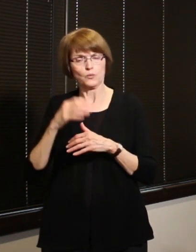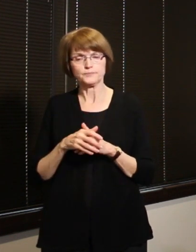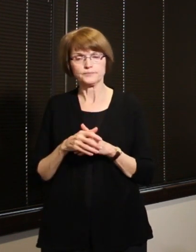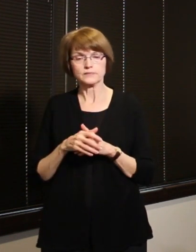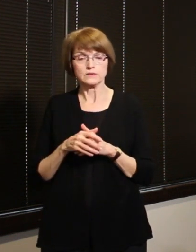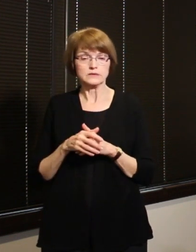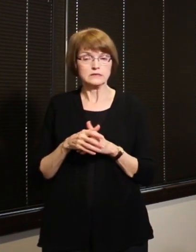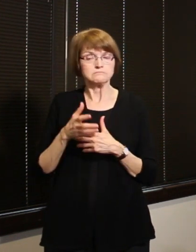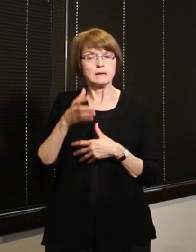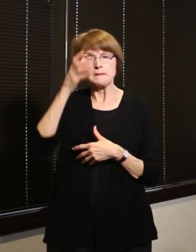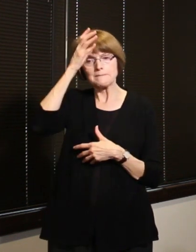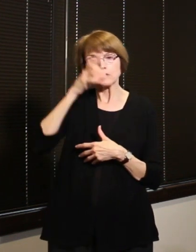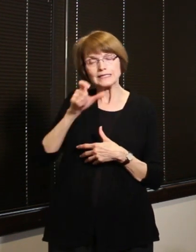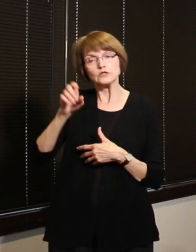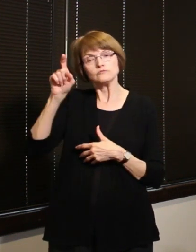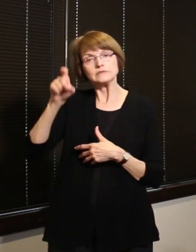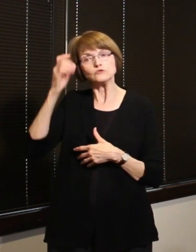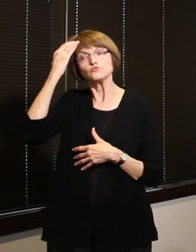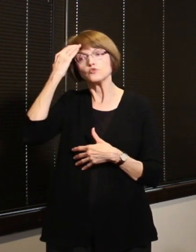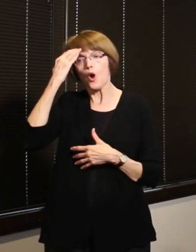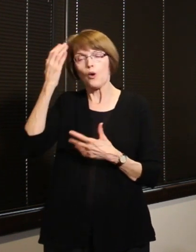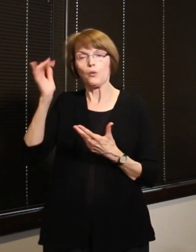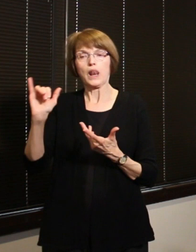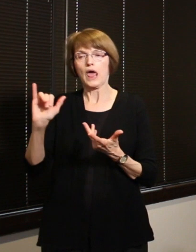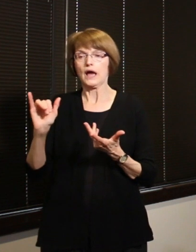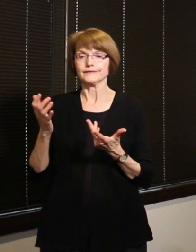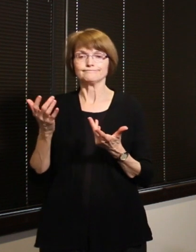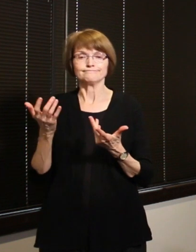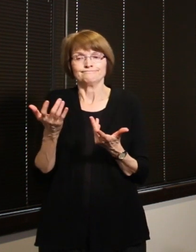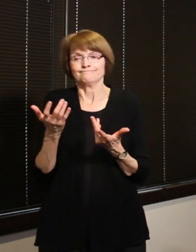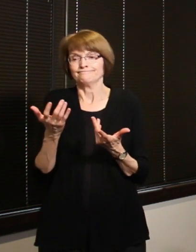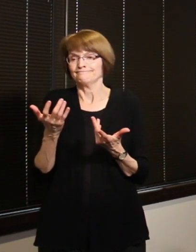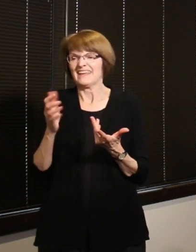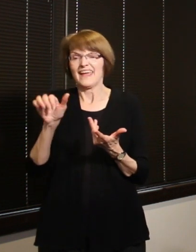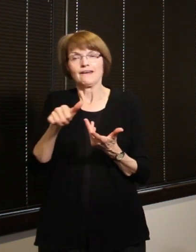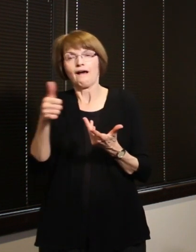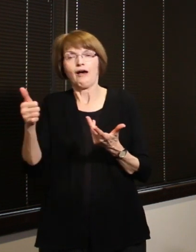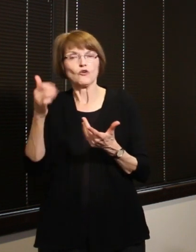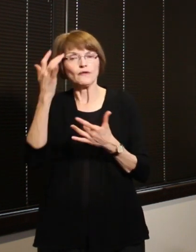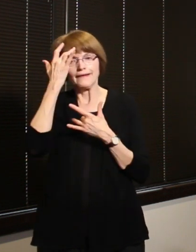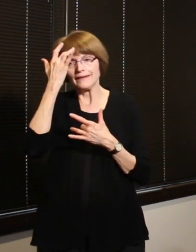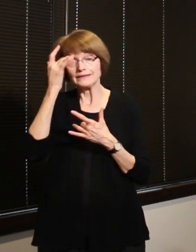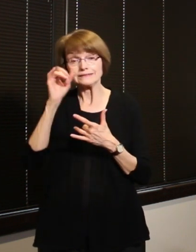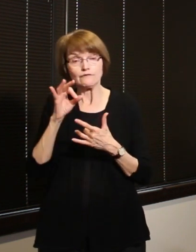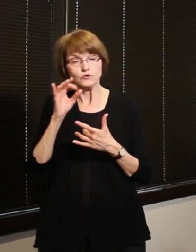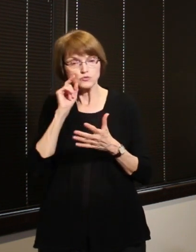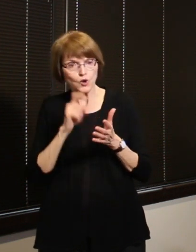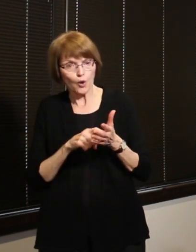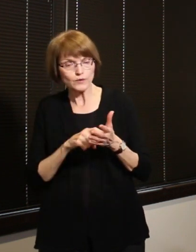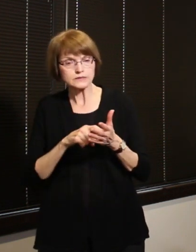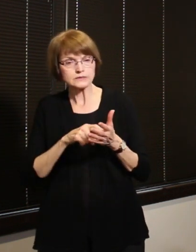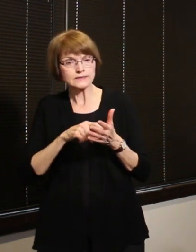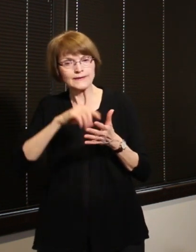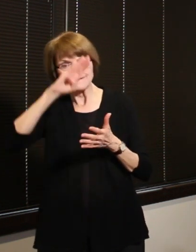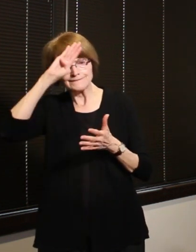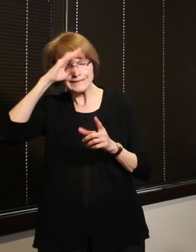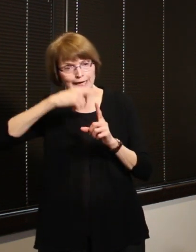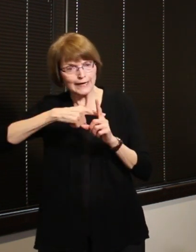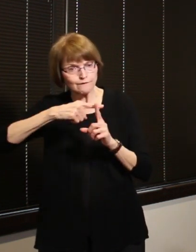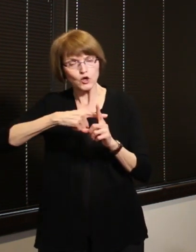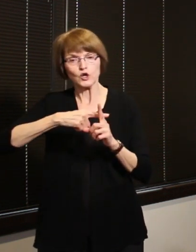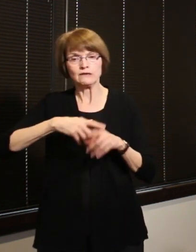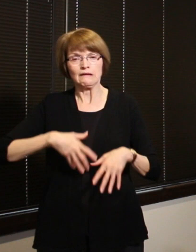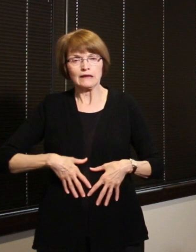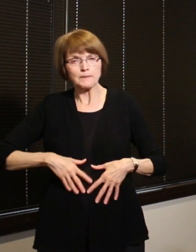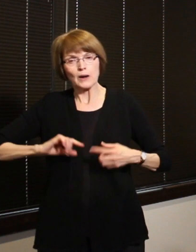that, like you would if your child was sick with any other illness, running a fever, having abdominal pain, or breaking